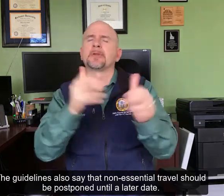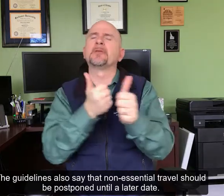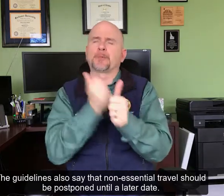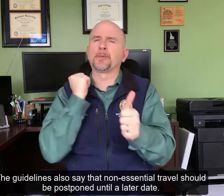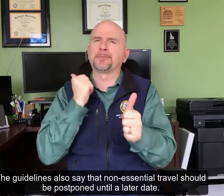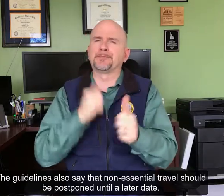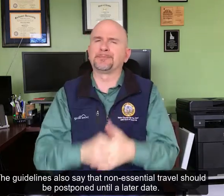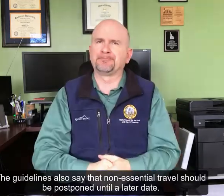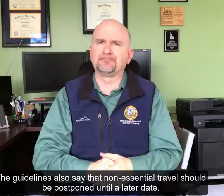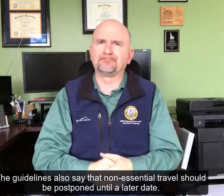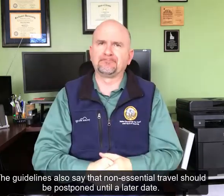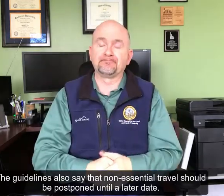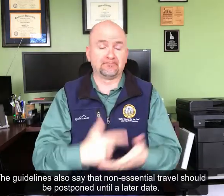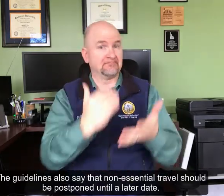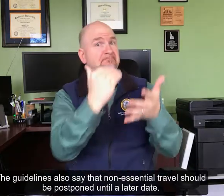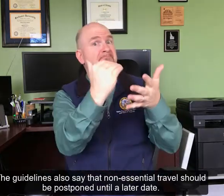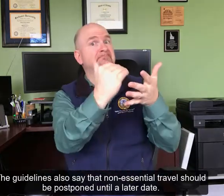be postponed until a later date.